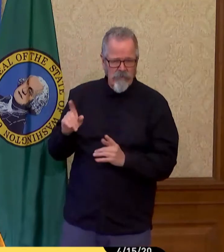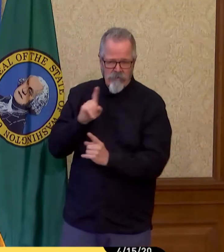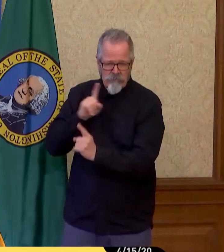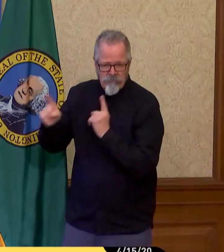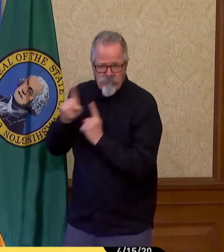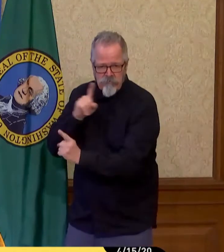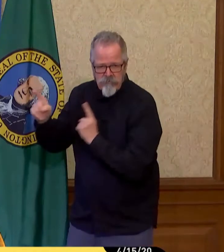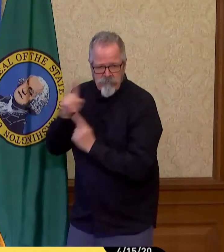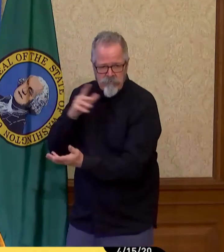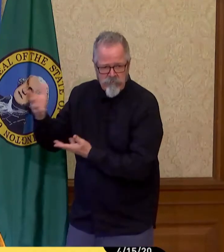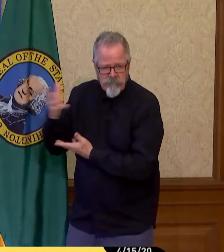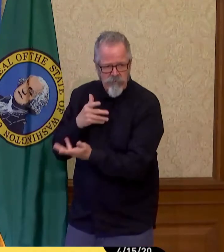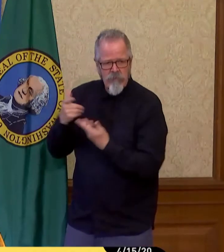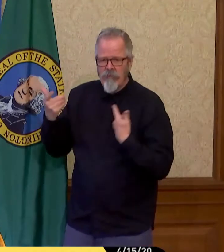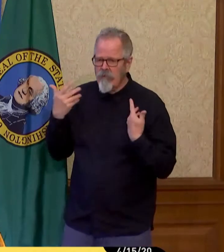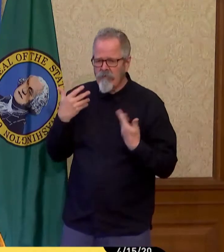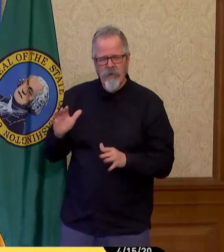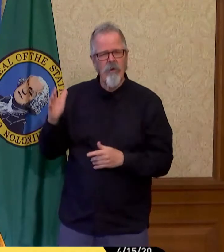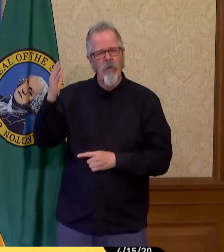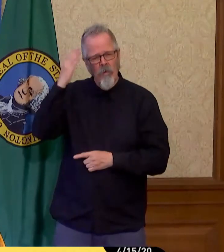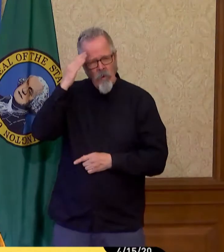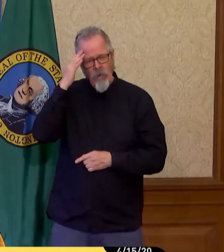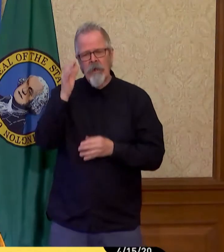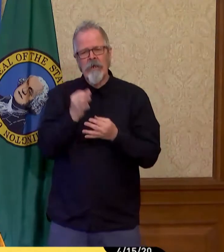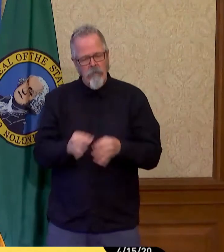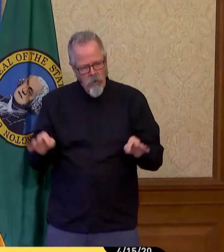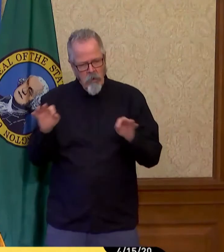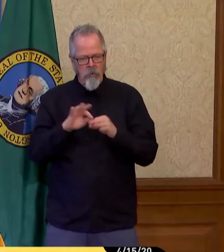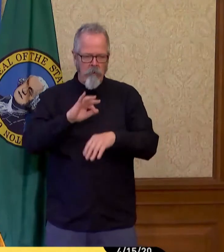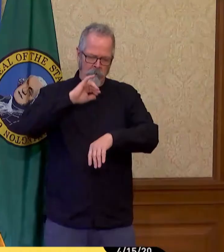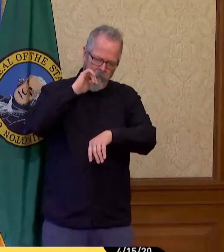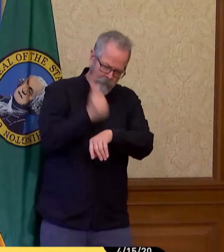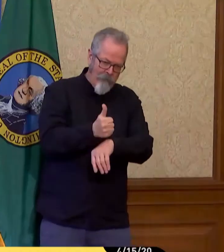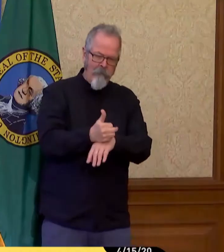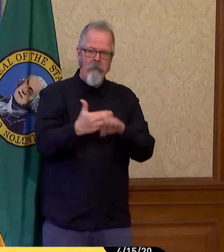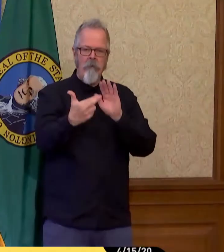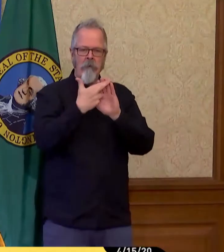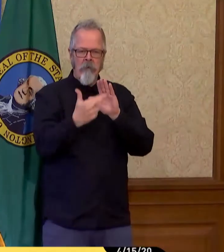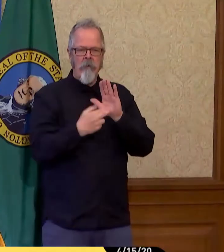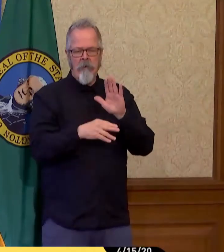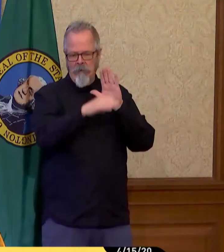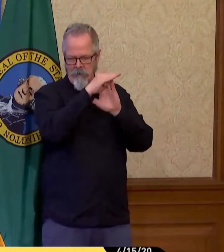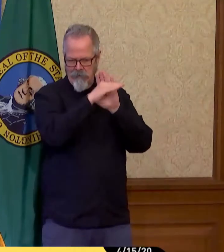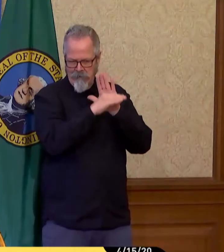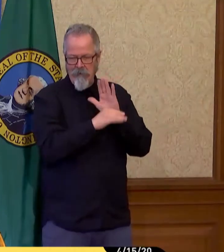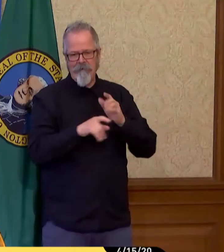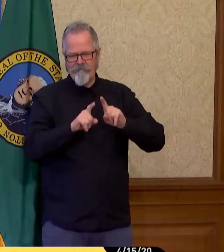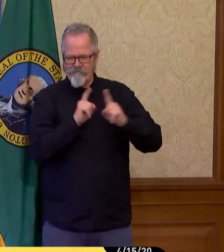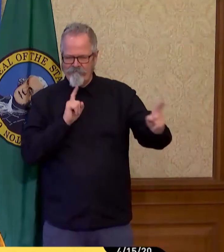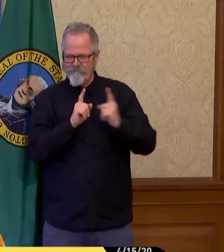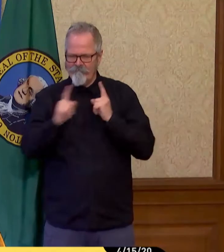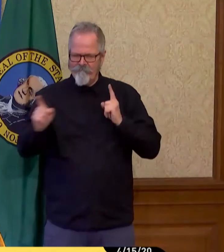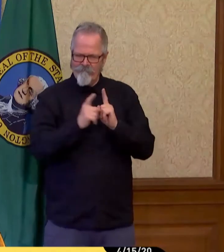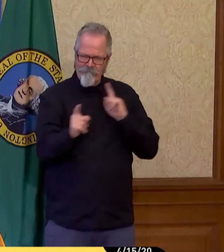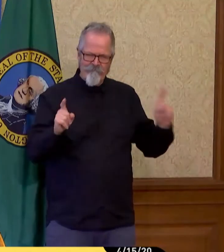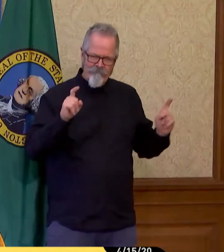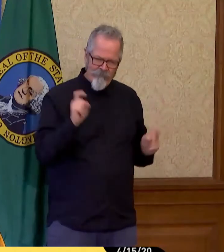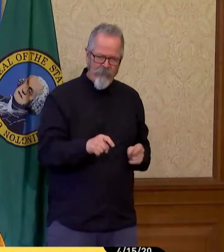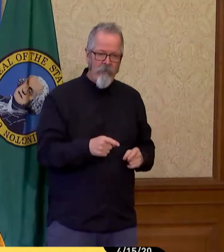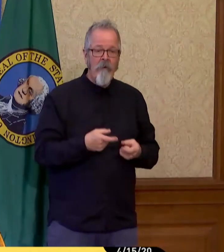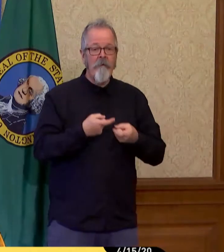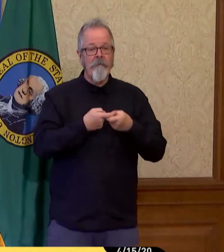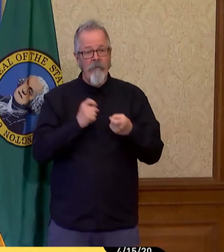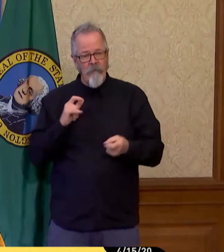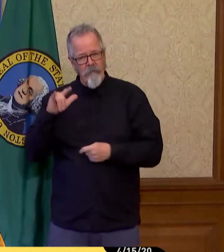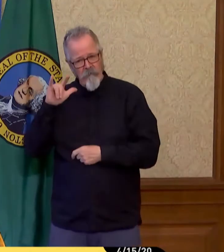important. Boeing's close to all of us, and I kind of come from the Boeing family and my uncles and cousins, so making sure